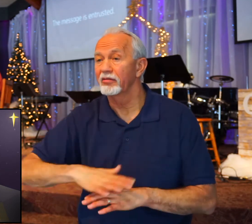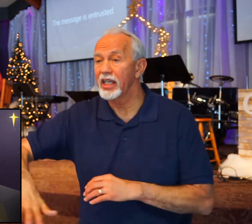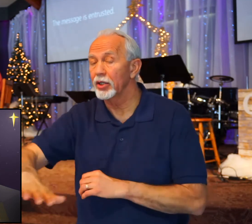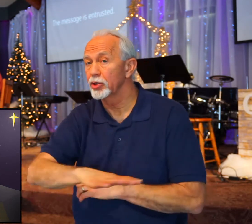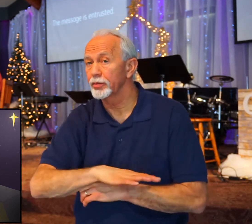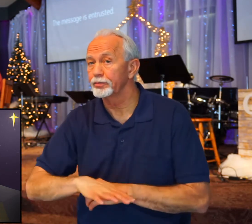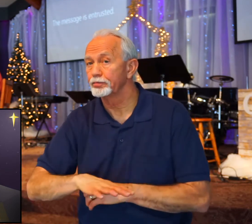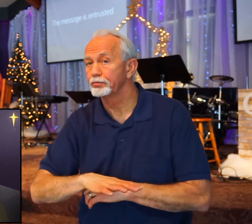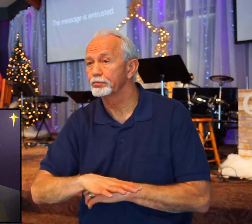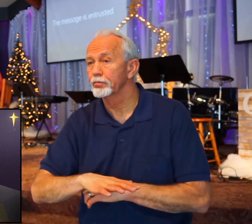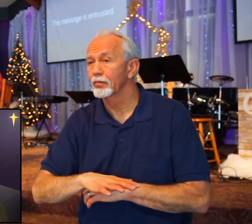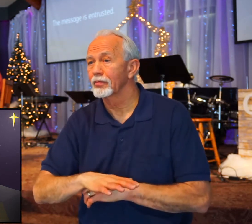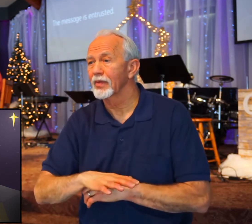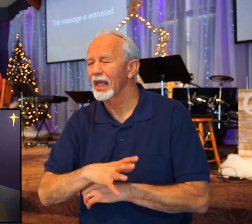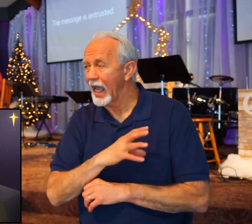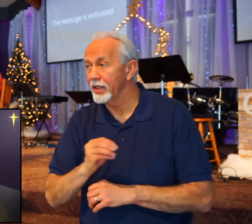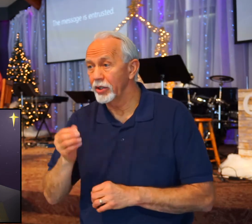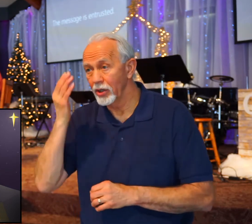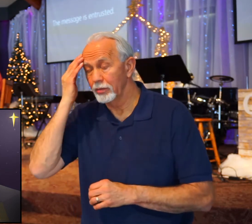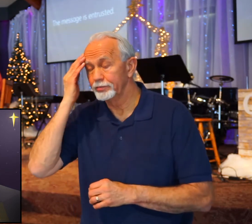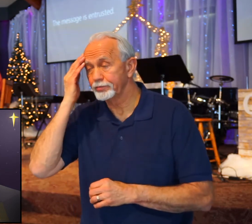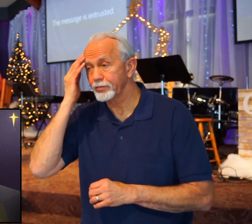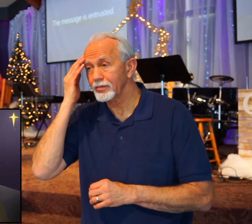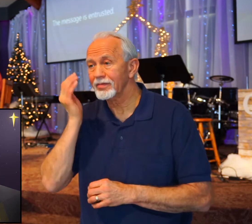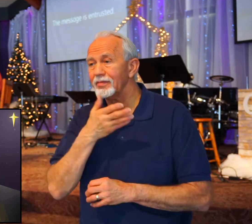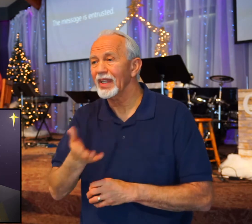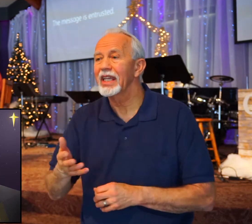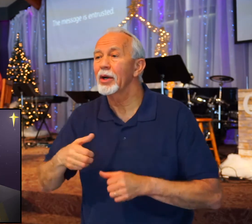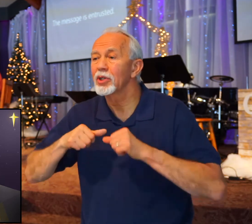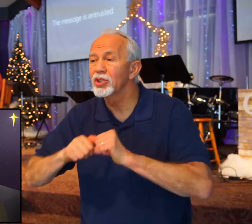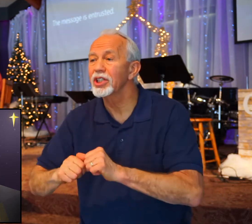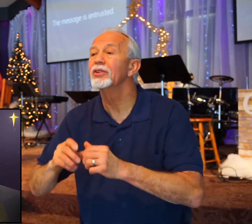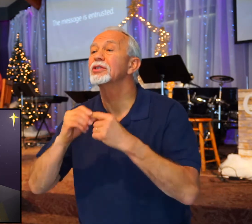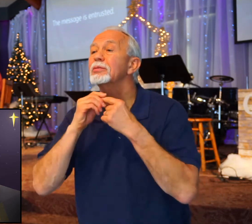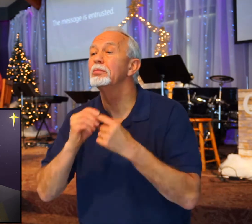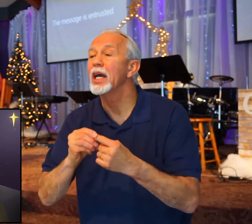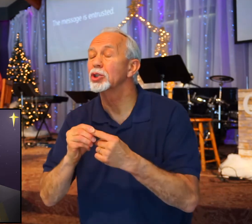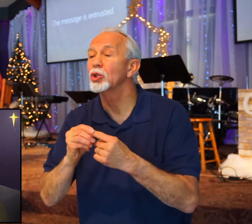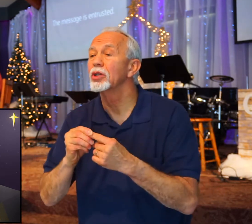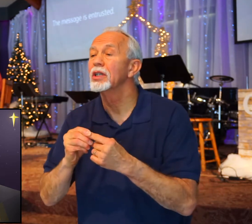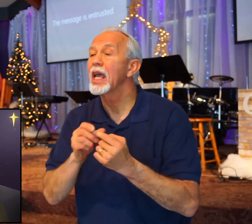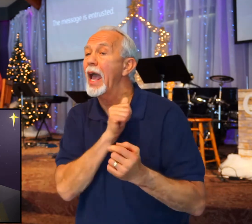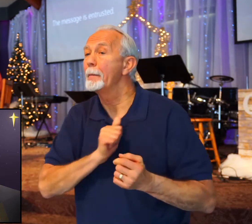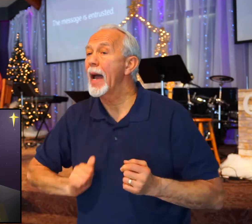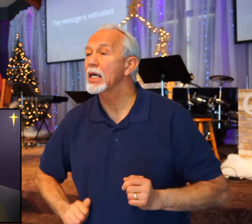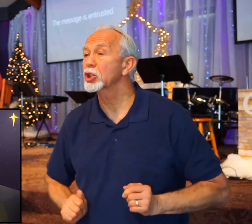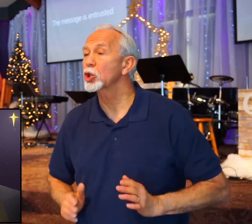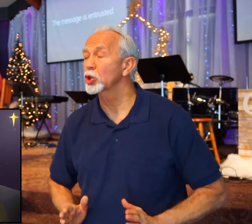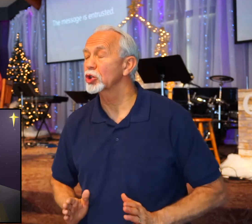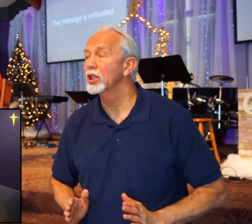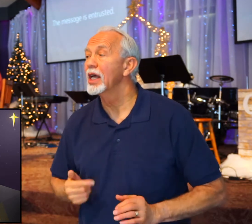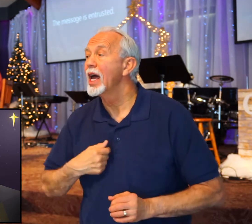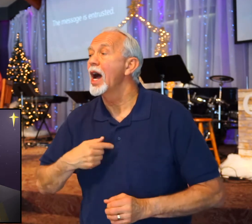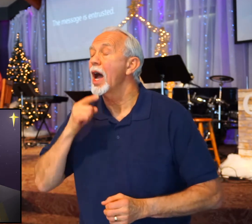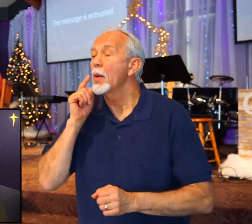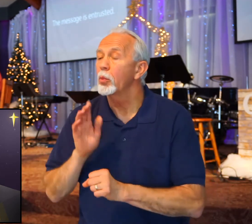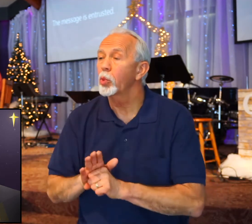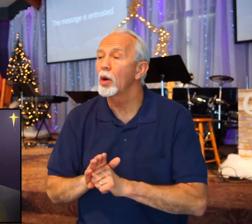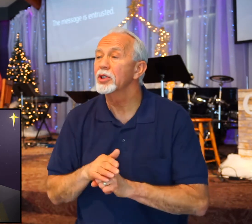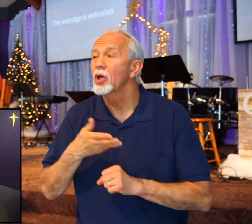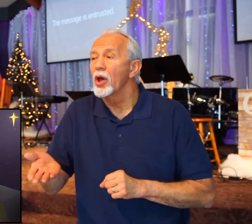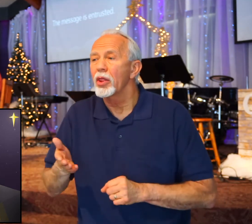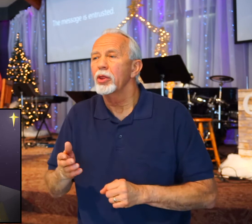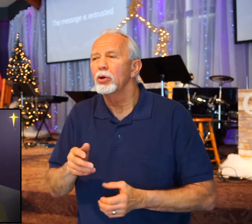fields, and guess what? They were still special envoys. I can guarantee that